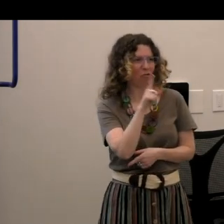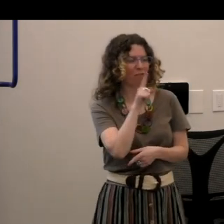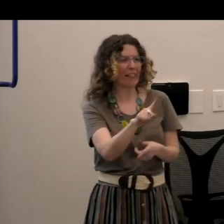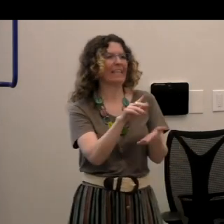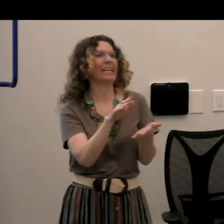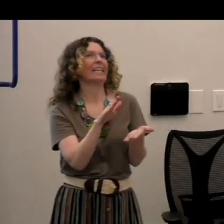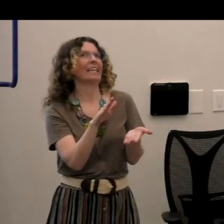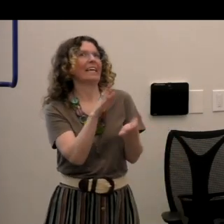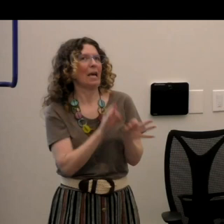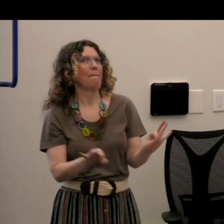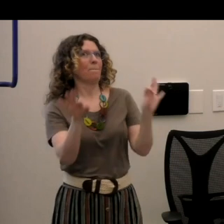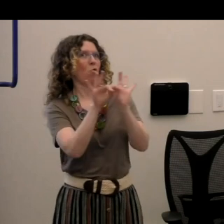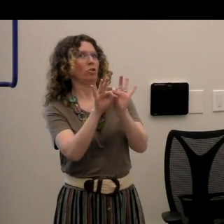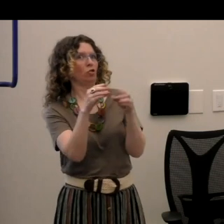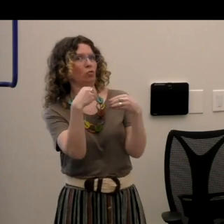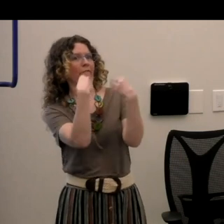I think ASL is